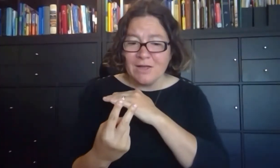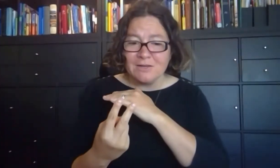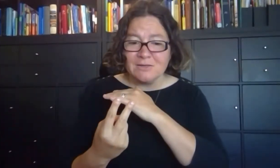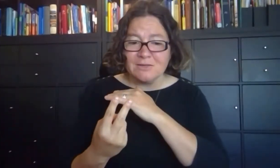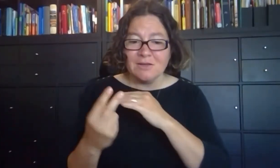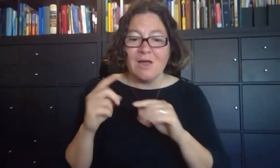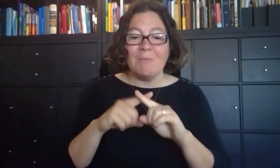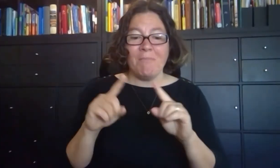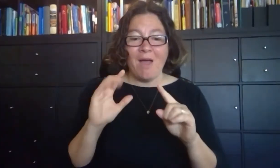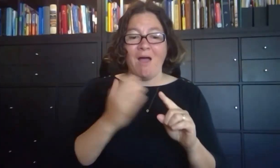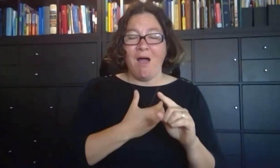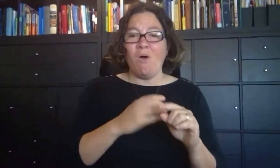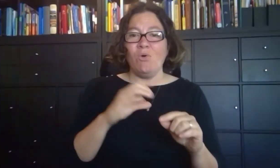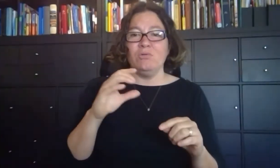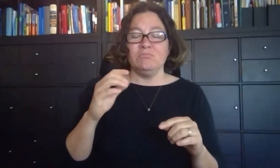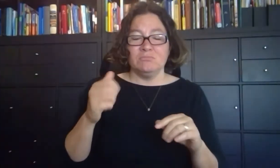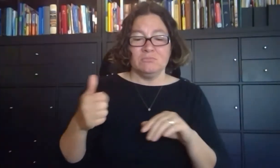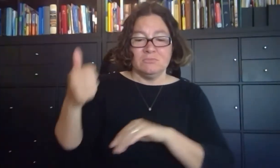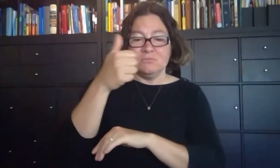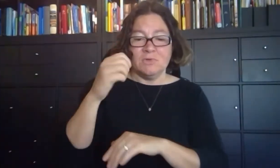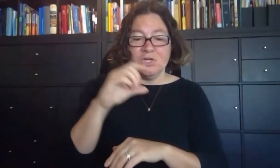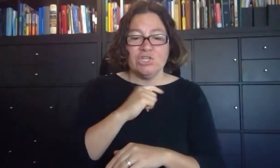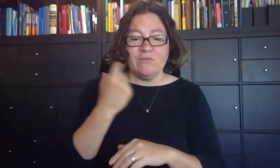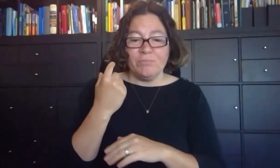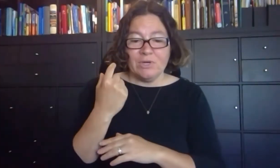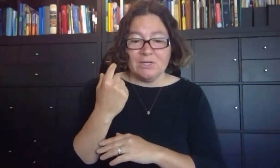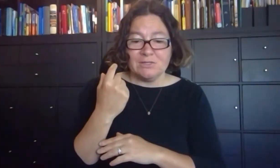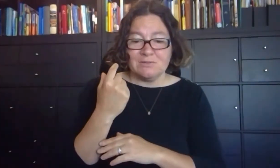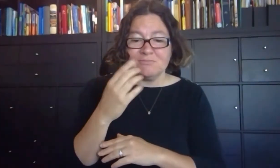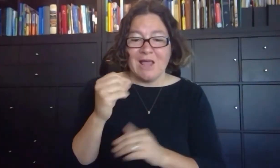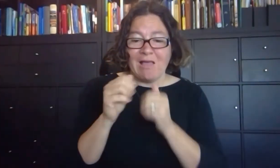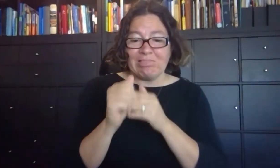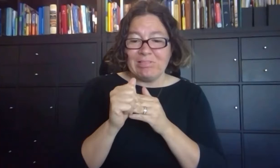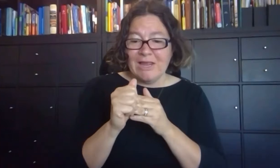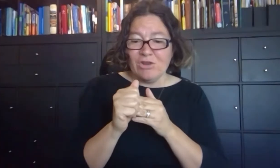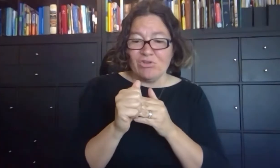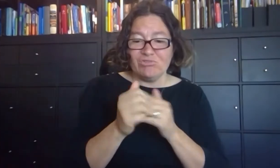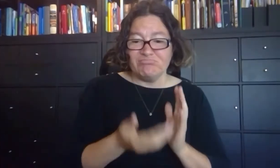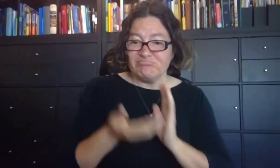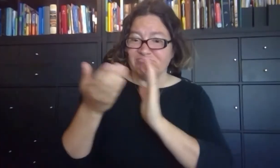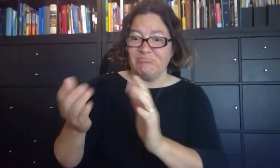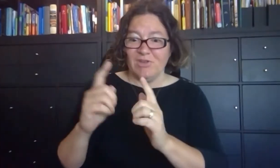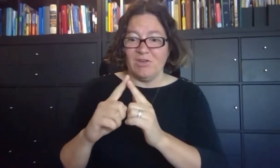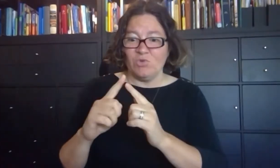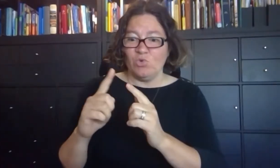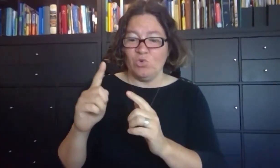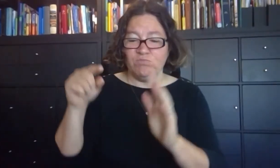prophet. But our chief priests and our leaders handed him